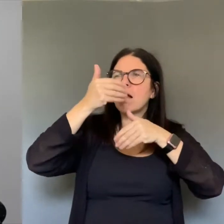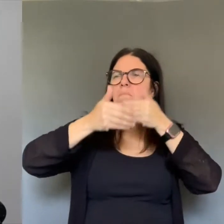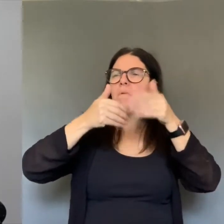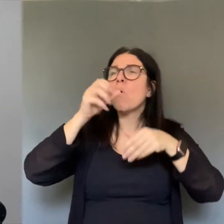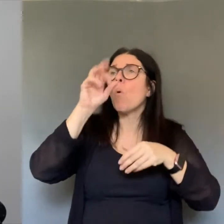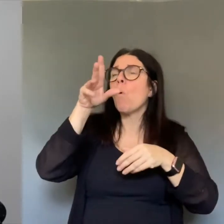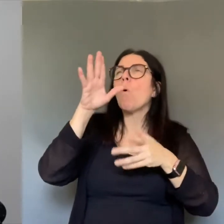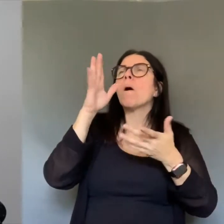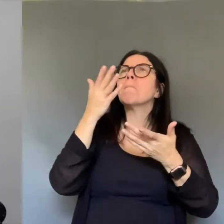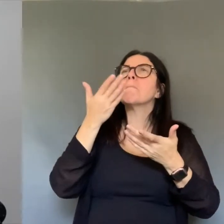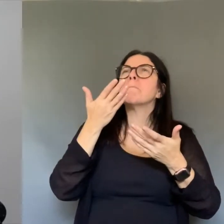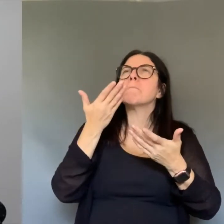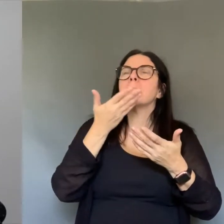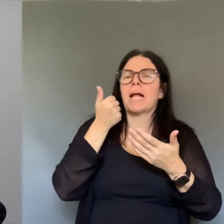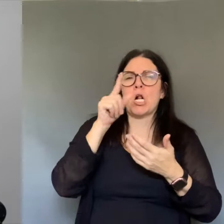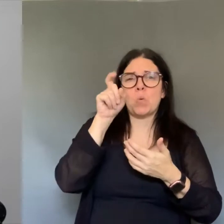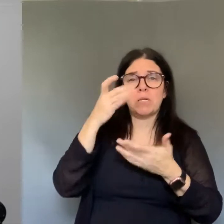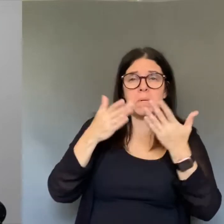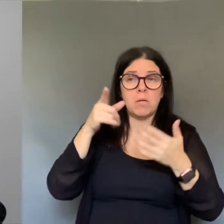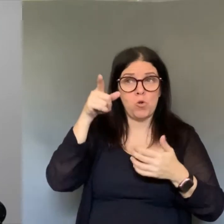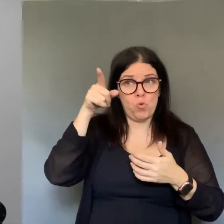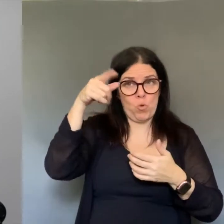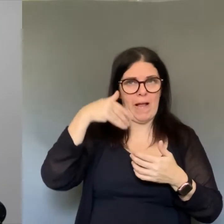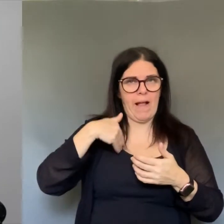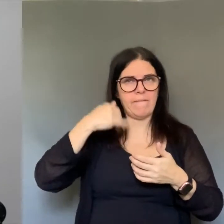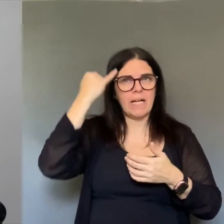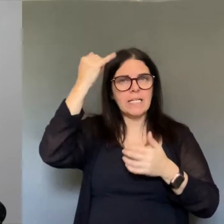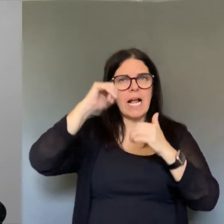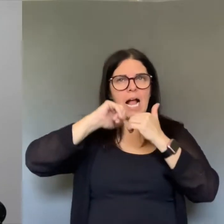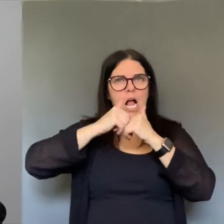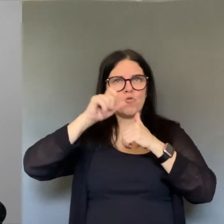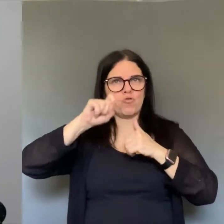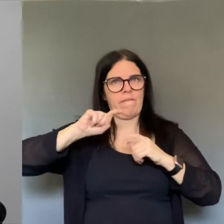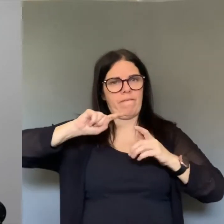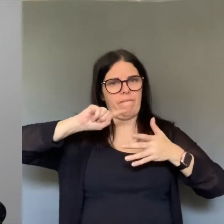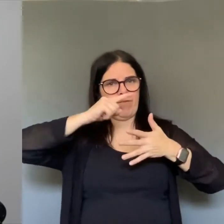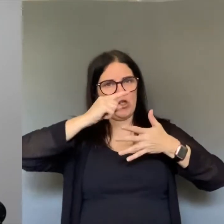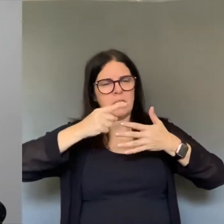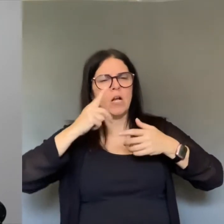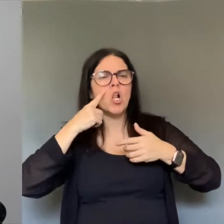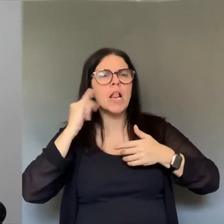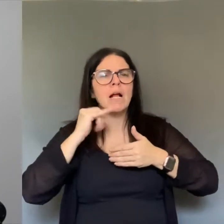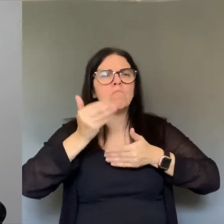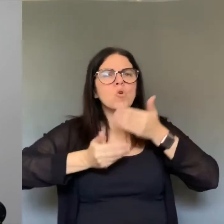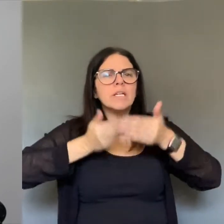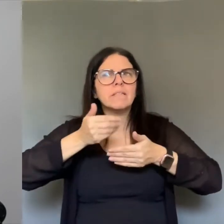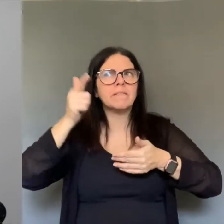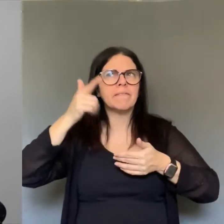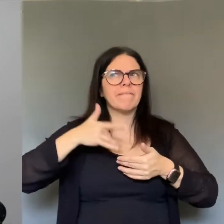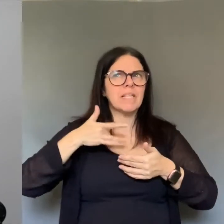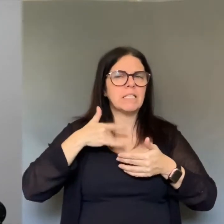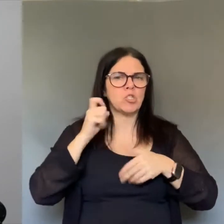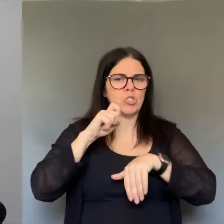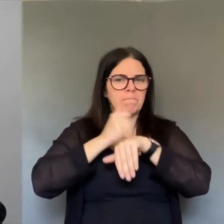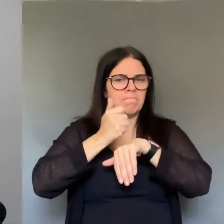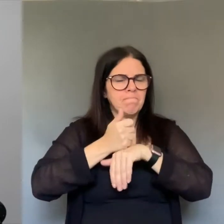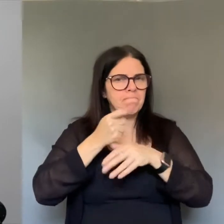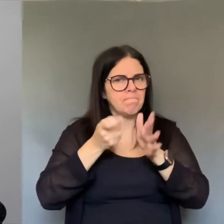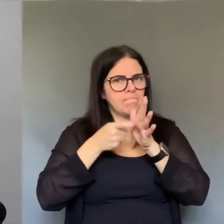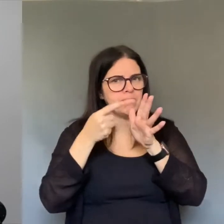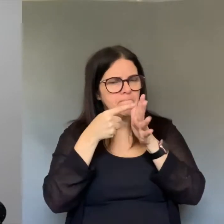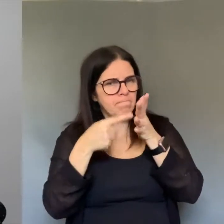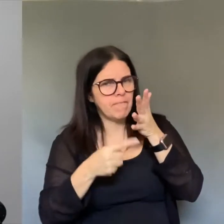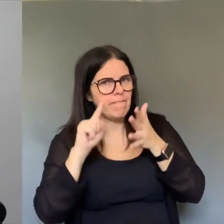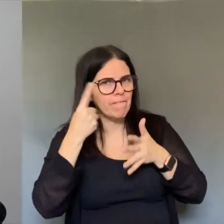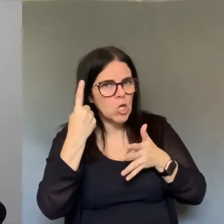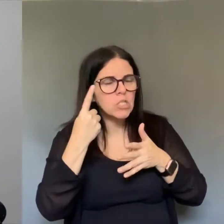a timeline in mind, or better yet, is there a process that you would like to see mm-hmm. moving forward? I know that